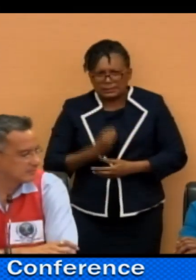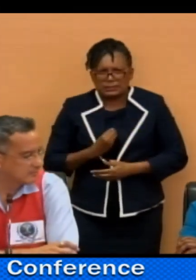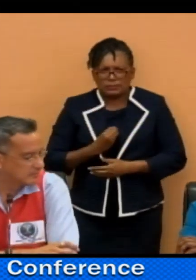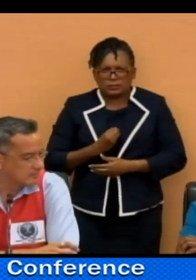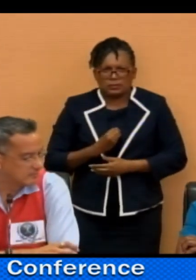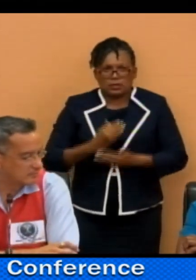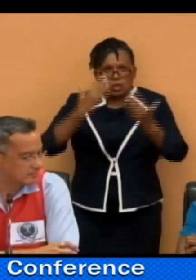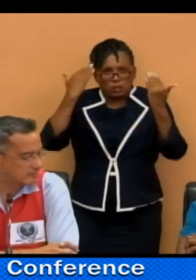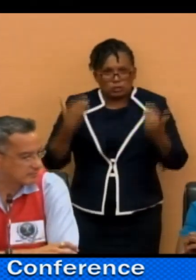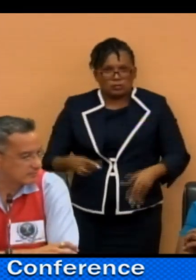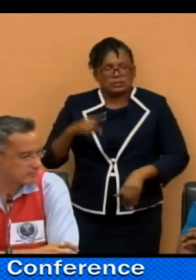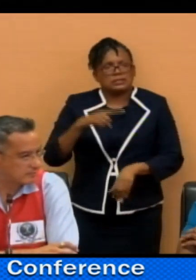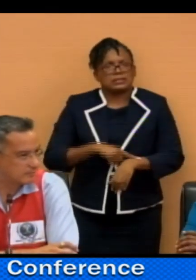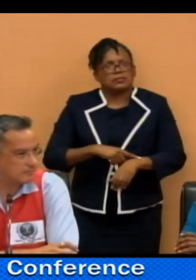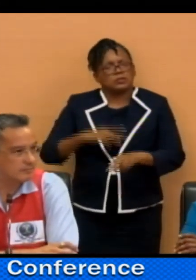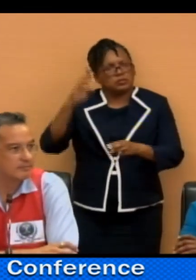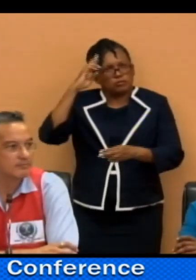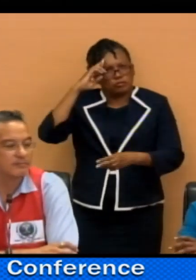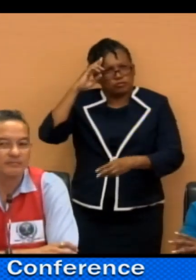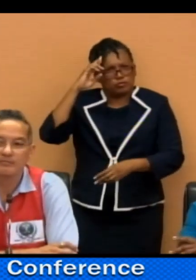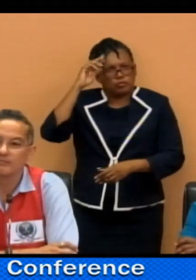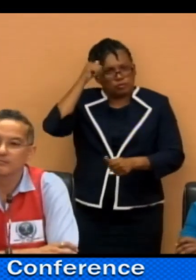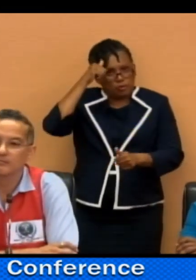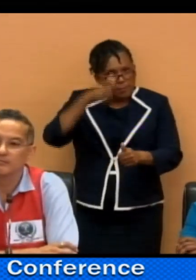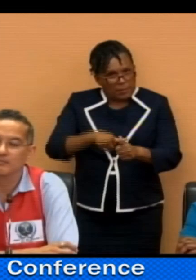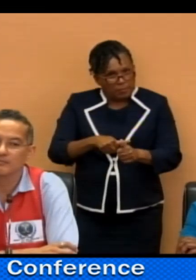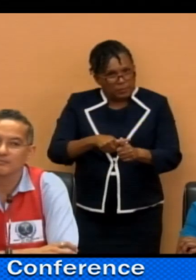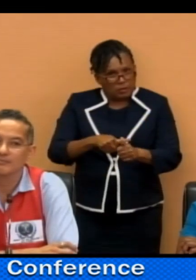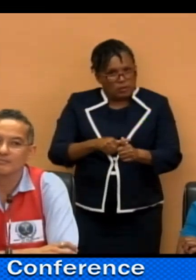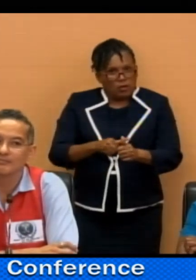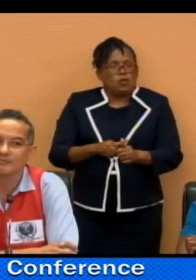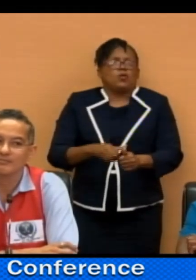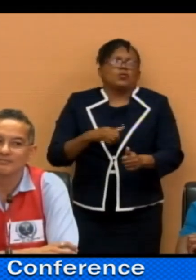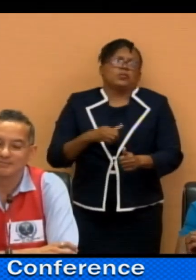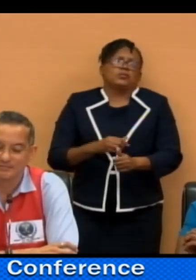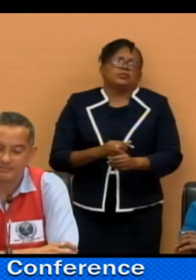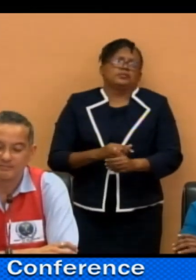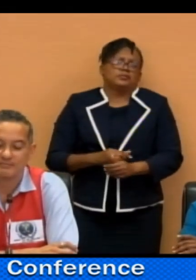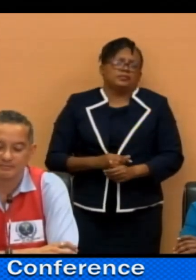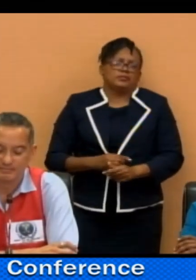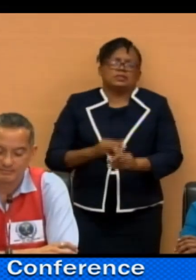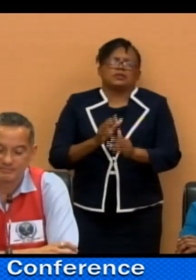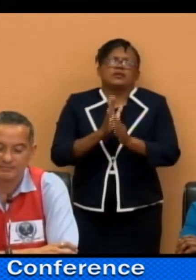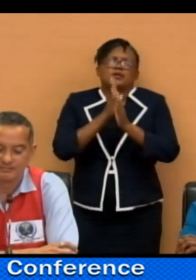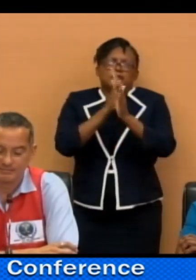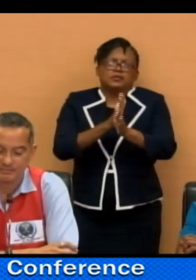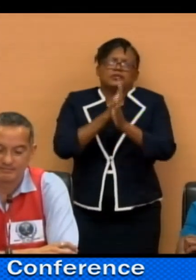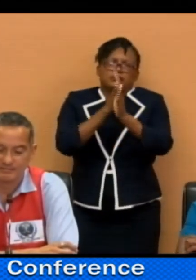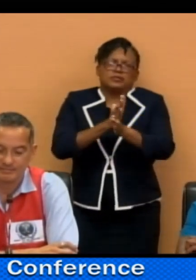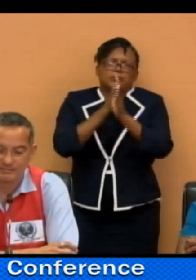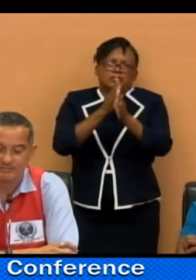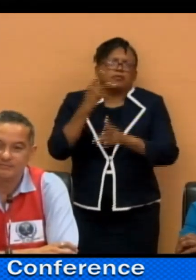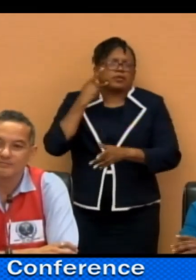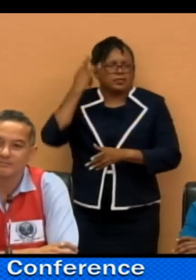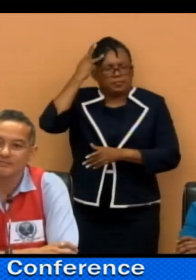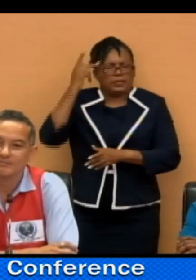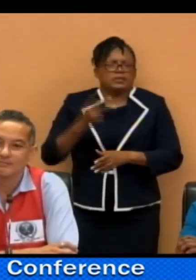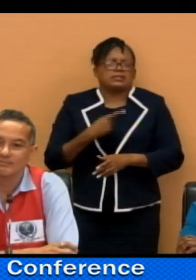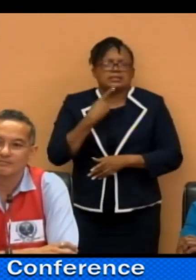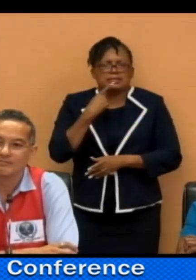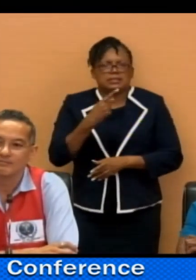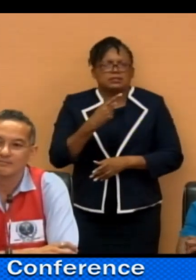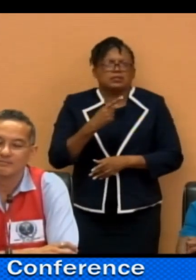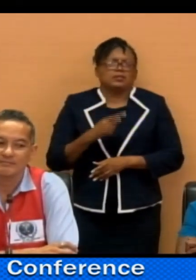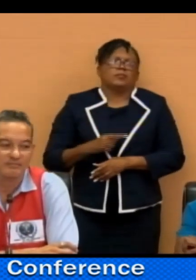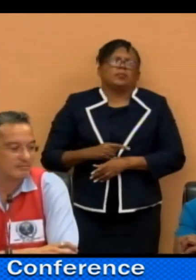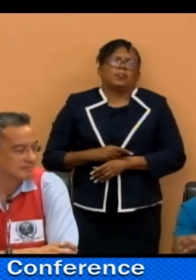the time for us to remember what our grandparents used to say to us. An ounce of prevention is better than a pound